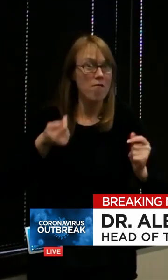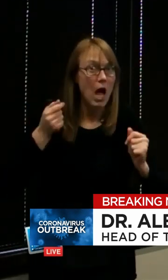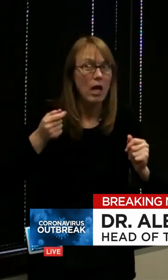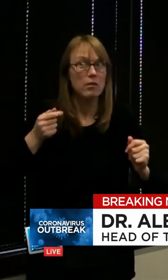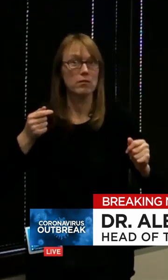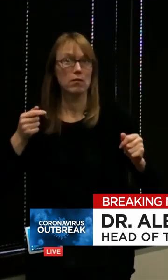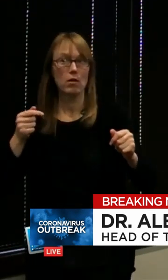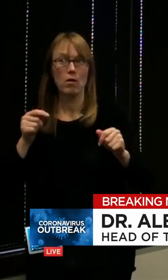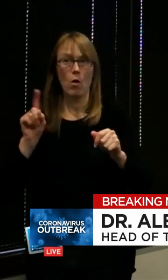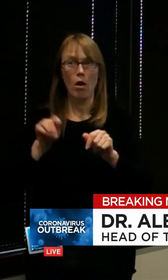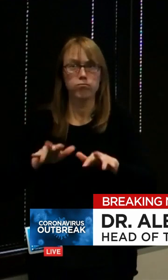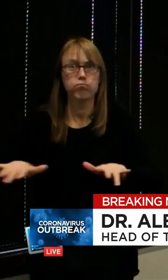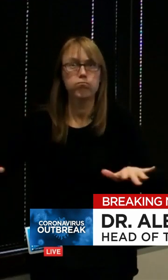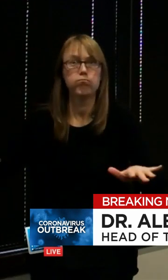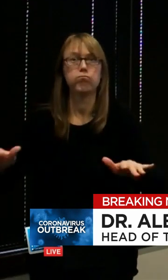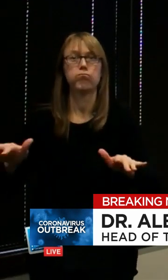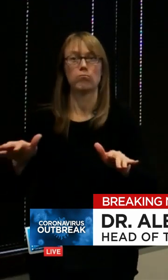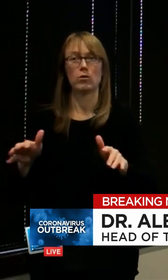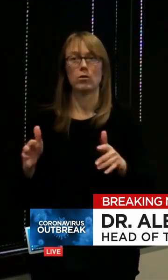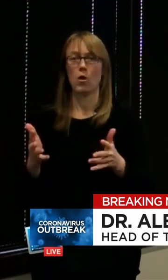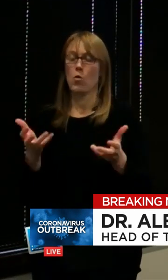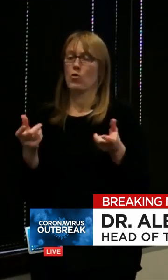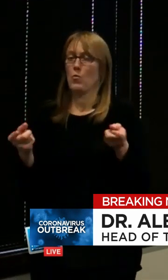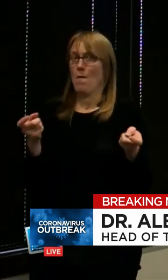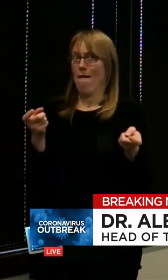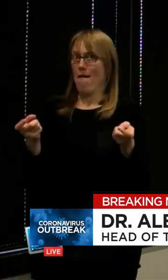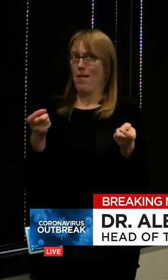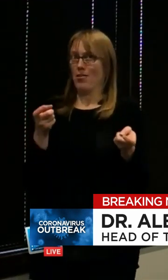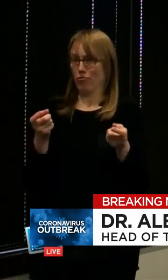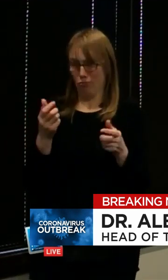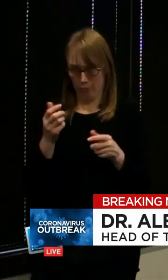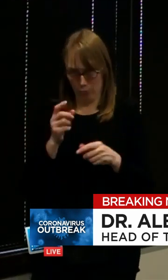as efficiently and as effectively as possible.